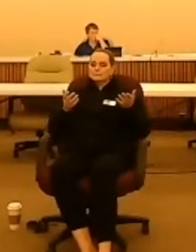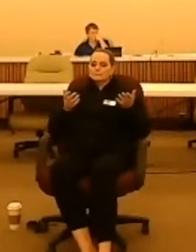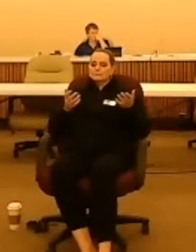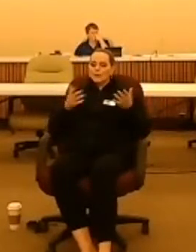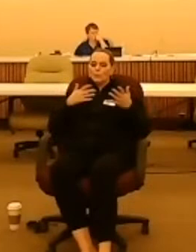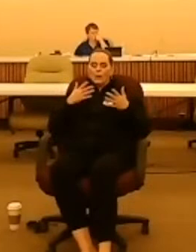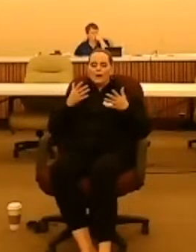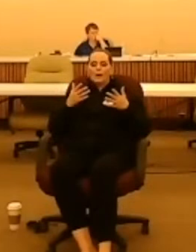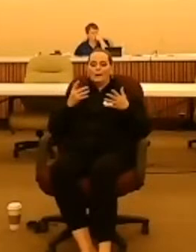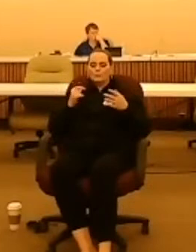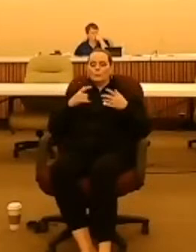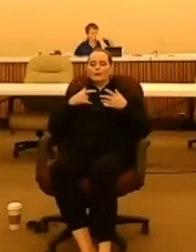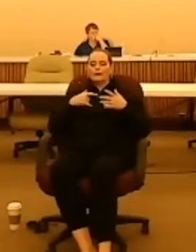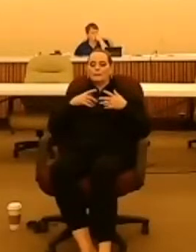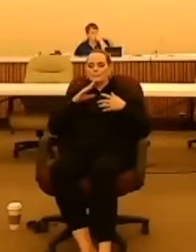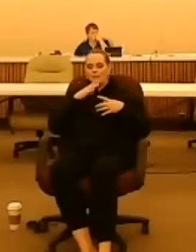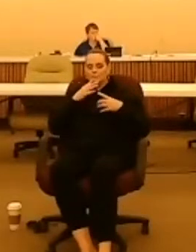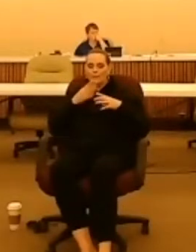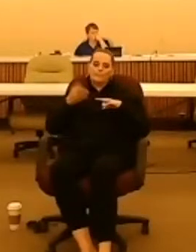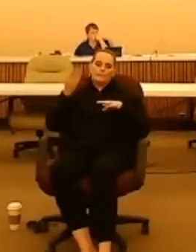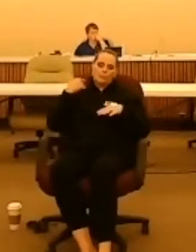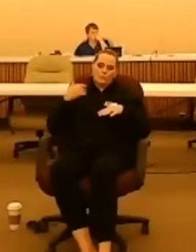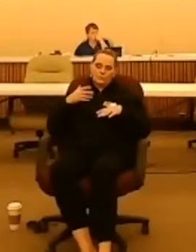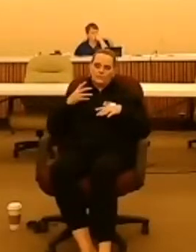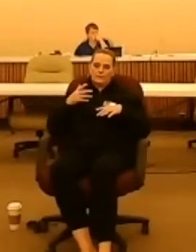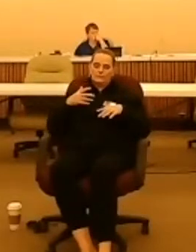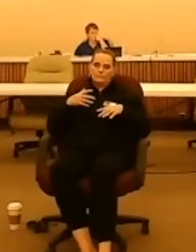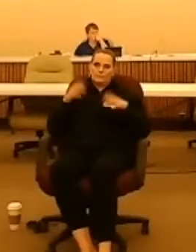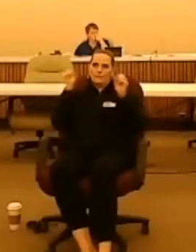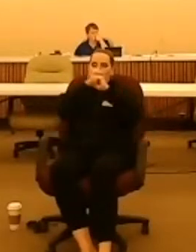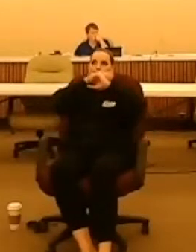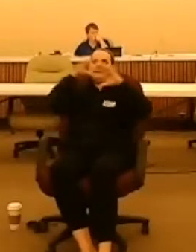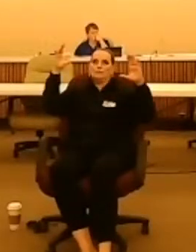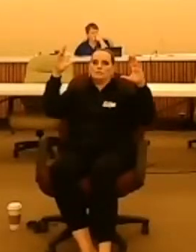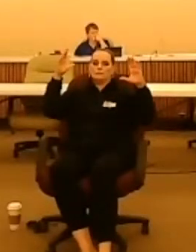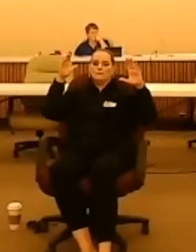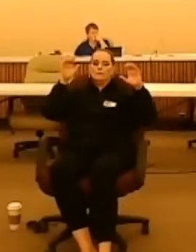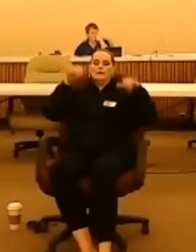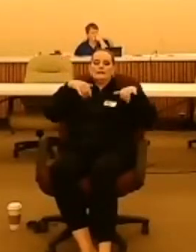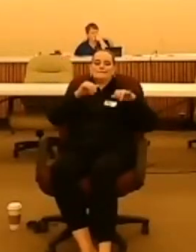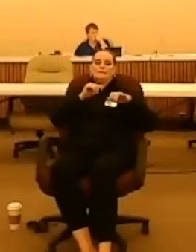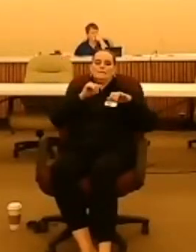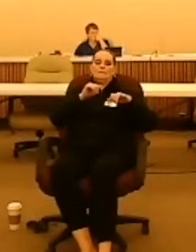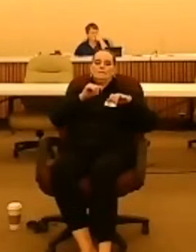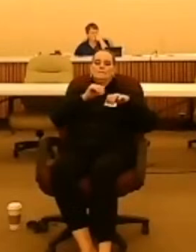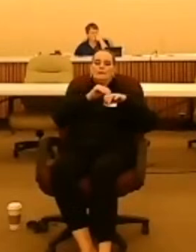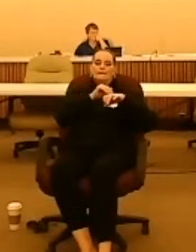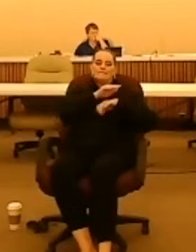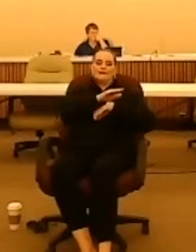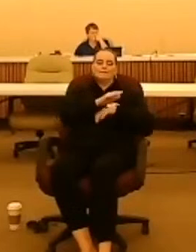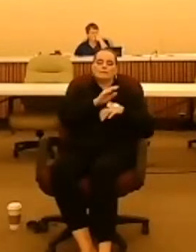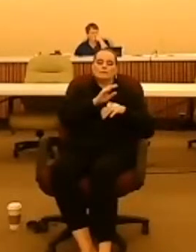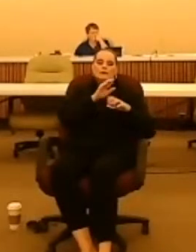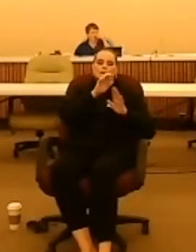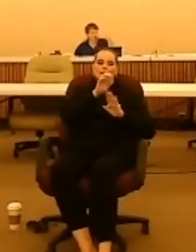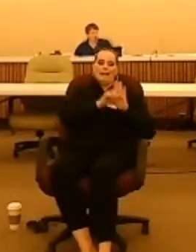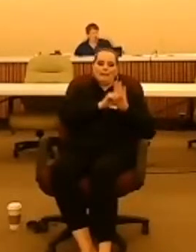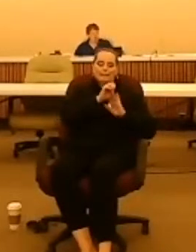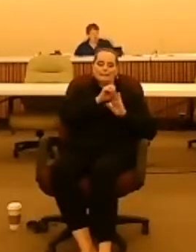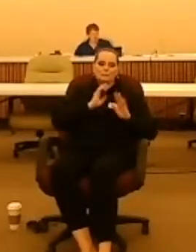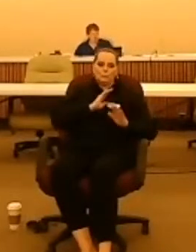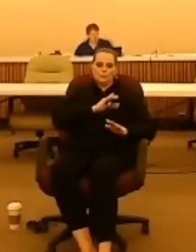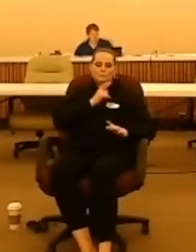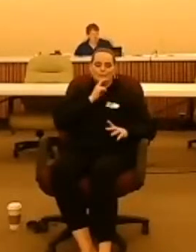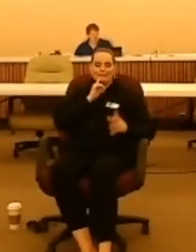out initially, big picture, is it's still an advisory ethics board, but it has these additional powers and